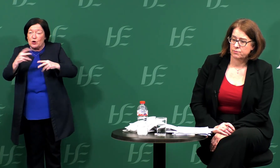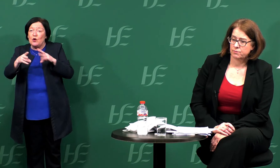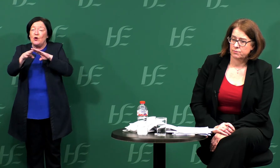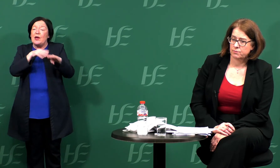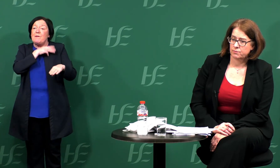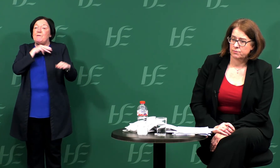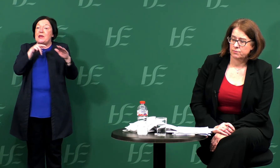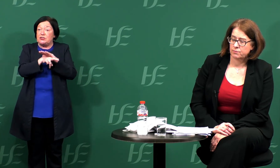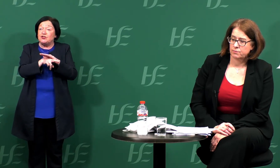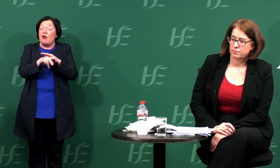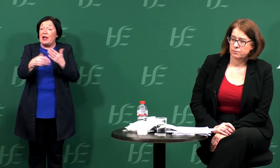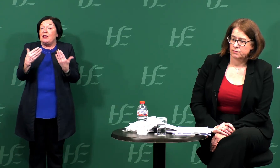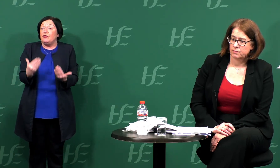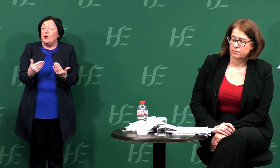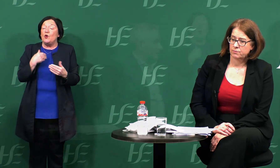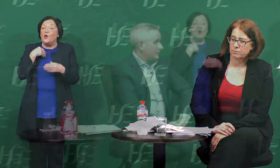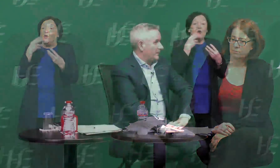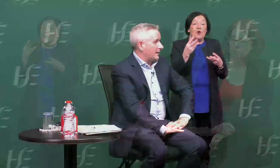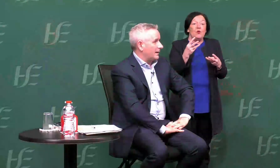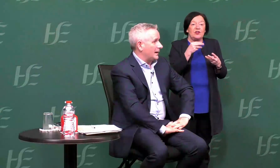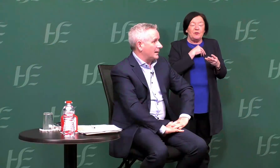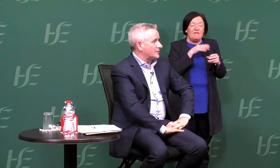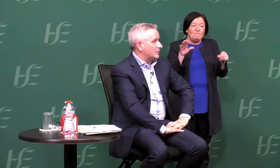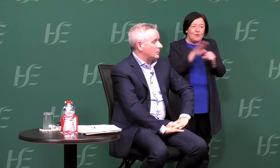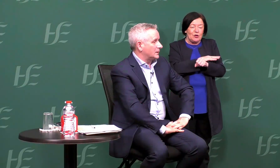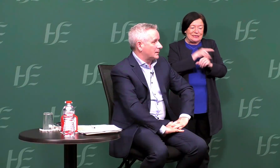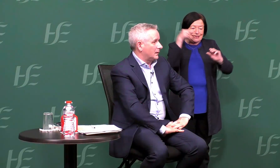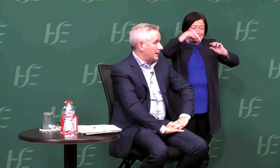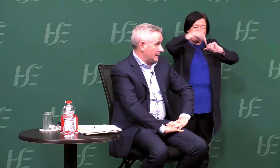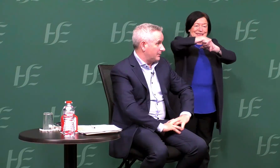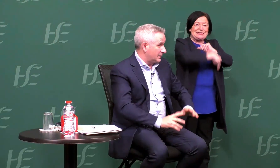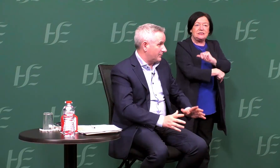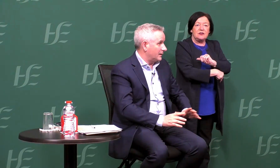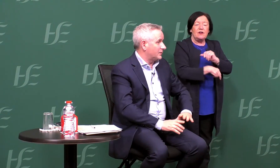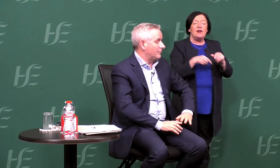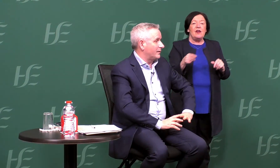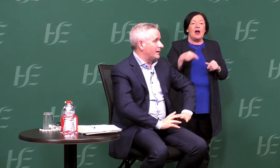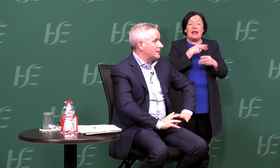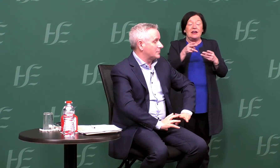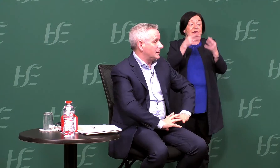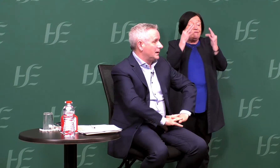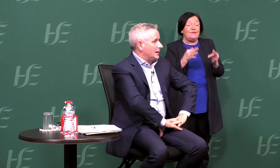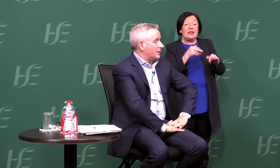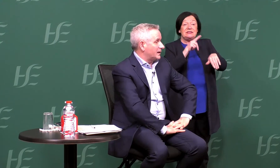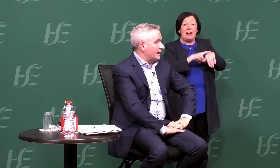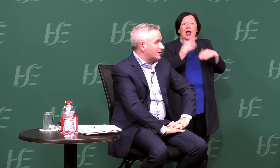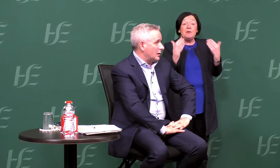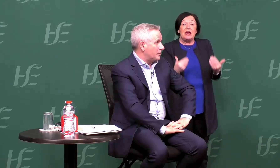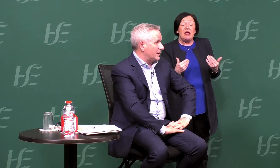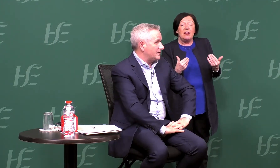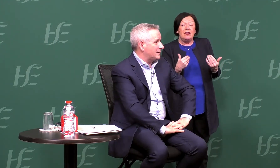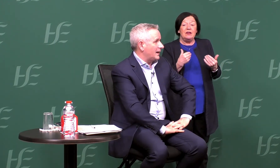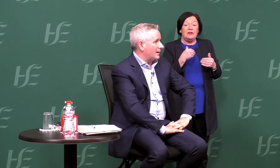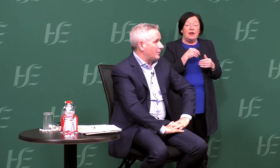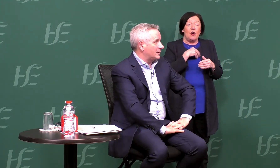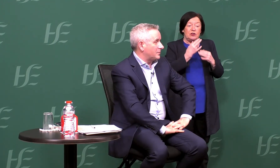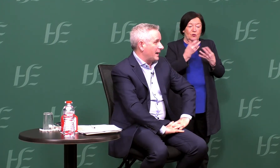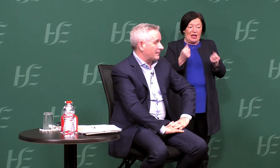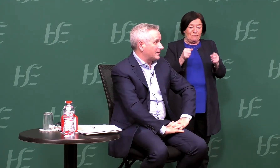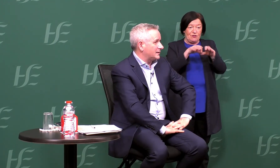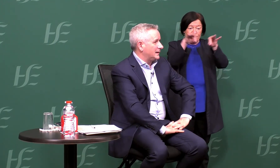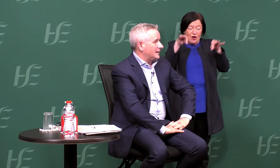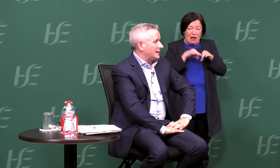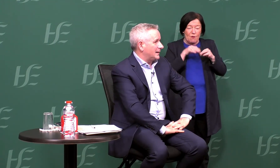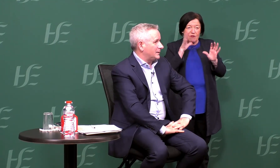obviously, in relation to that. We want it to be thorough. So I can't give you a definite time by now because we want to get the scope right. We want it